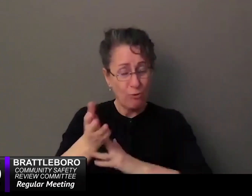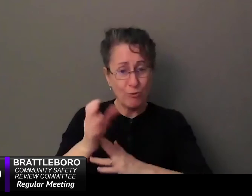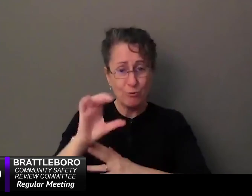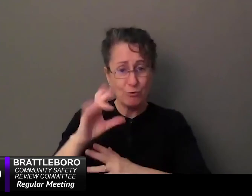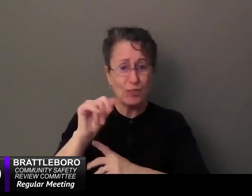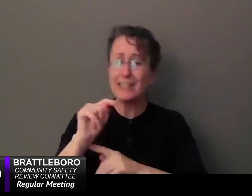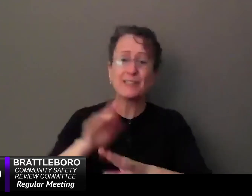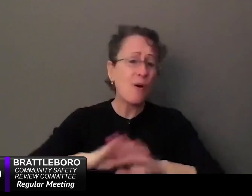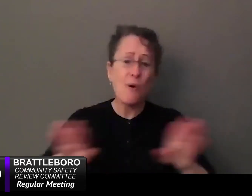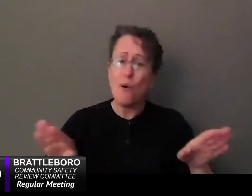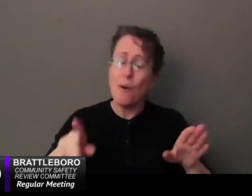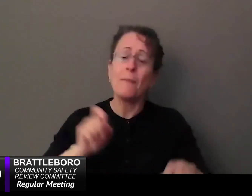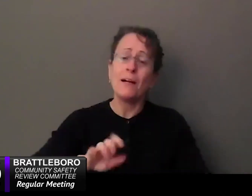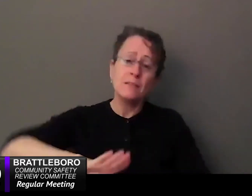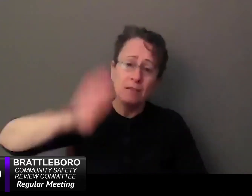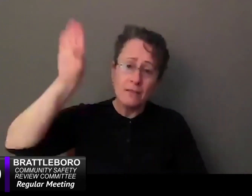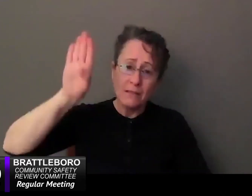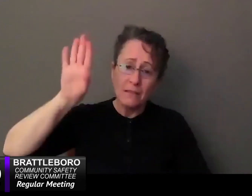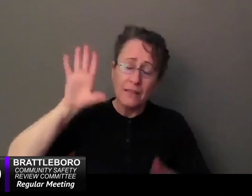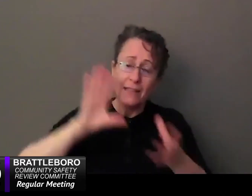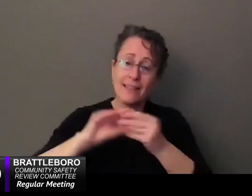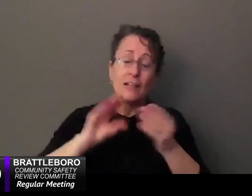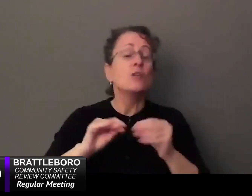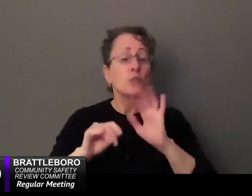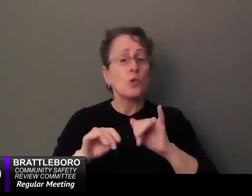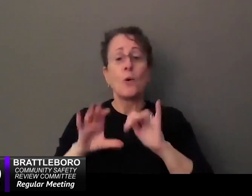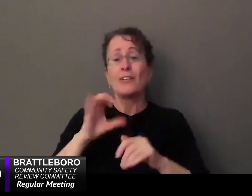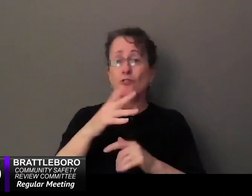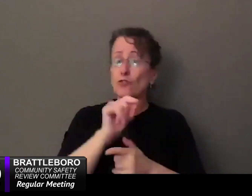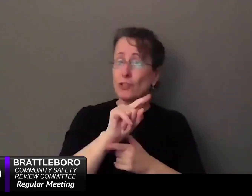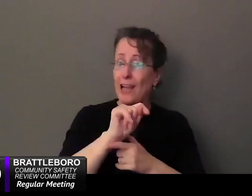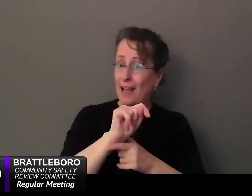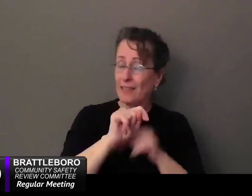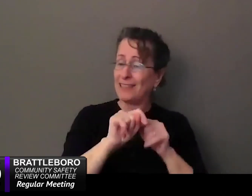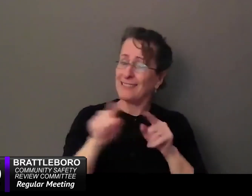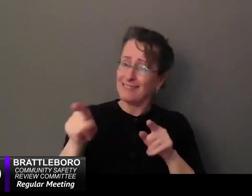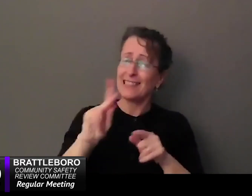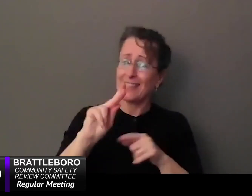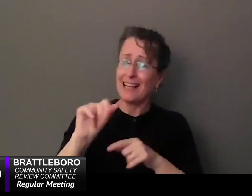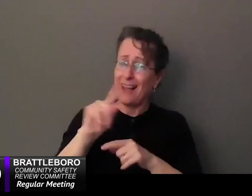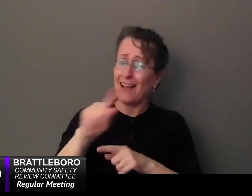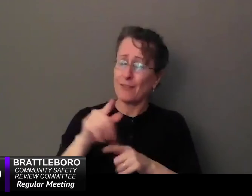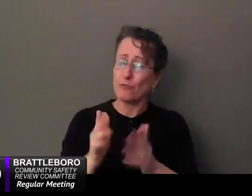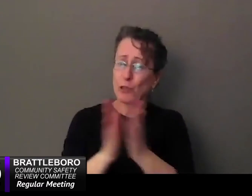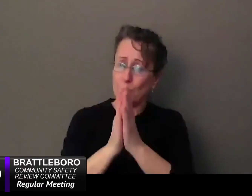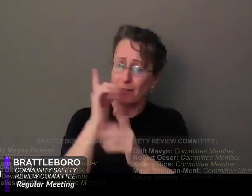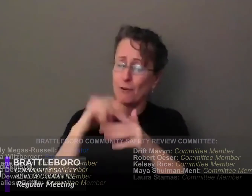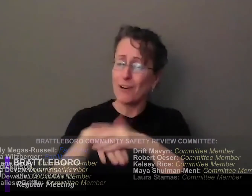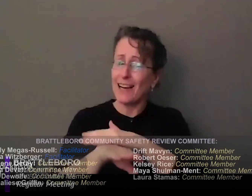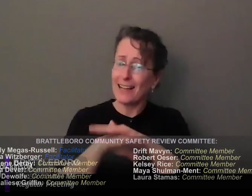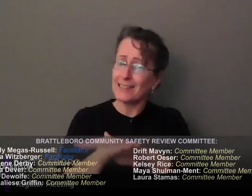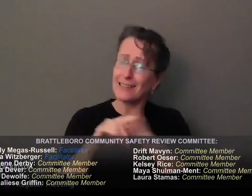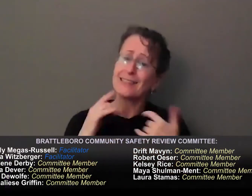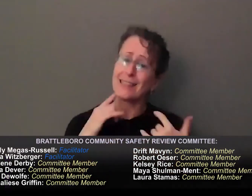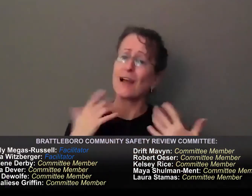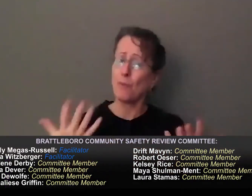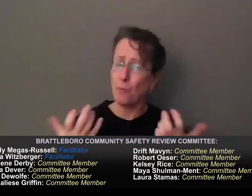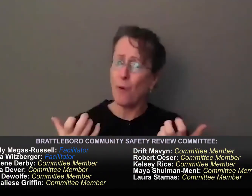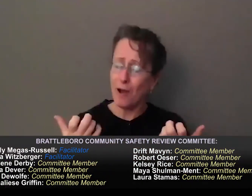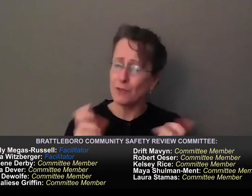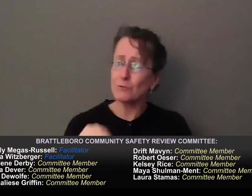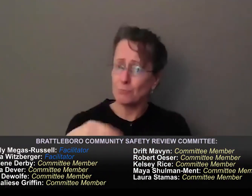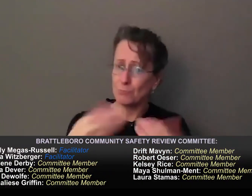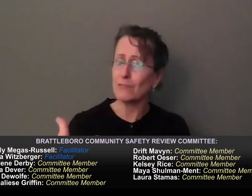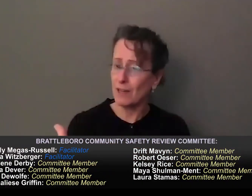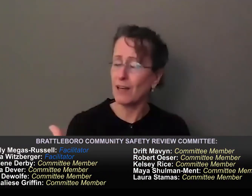it's an accommodation that's very helpful for a committee member and probably other people as well, it makes sense to me for us to